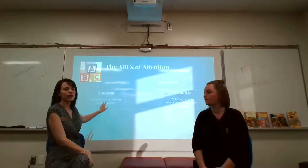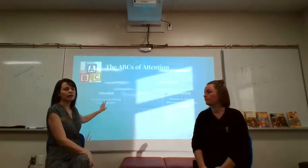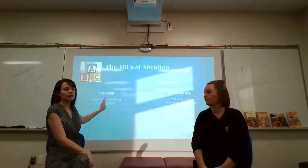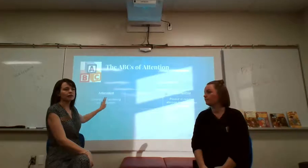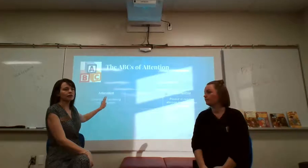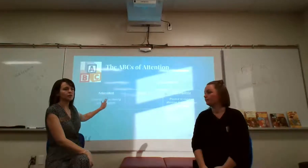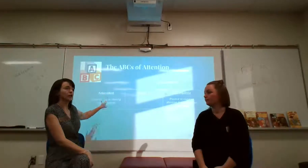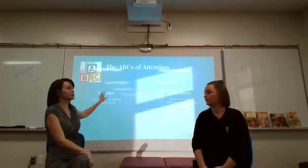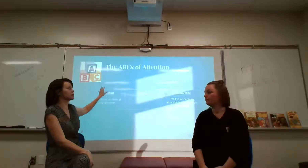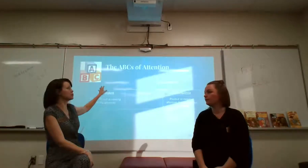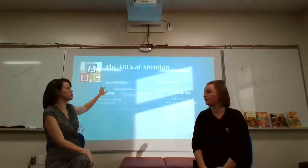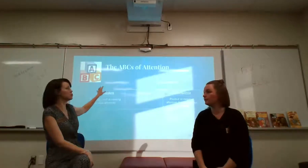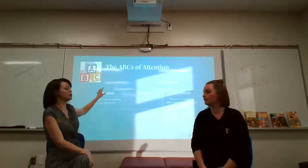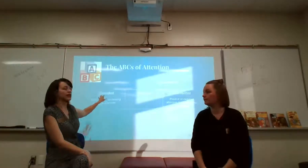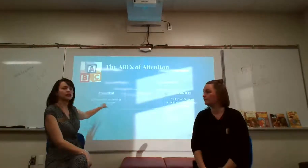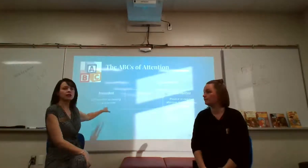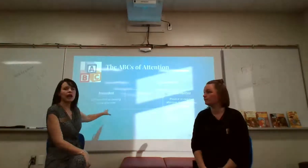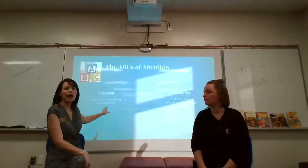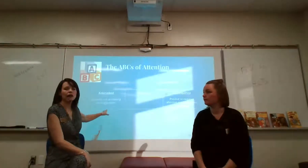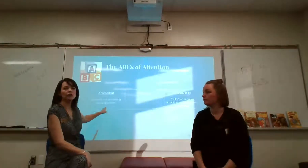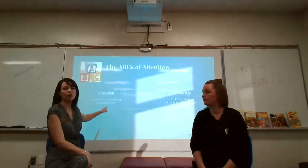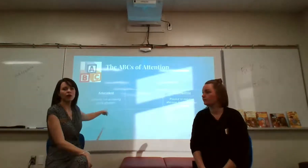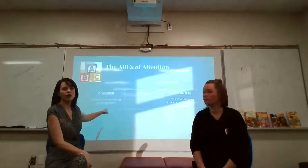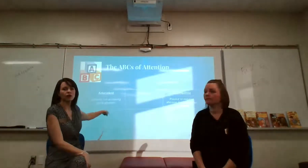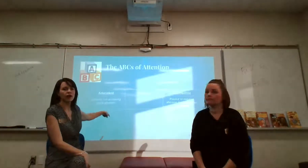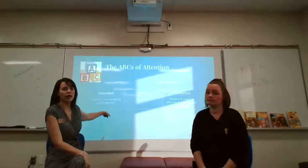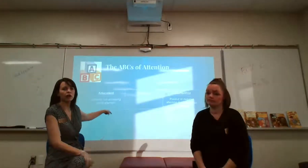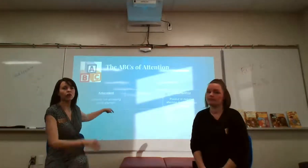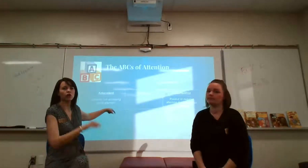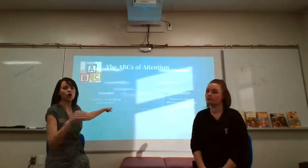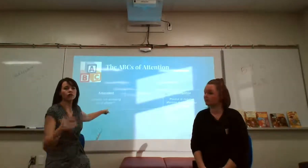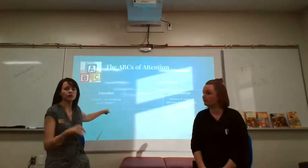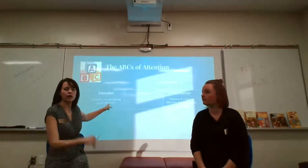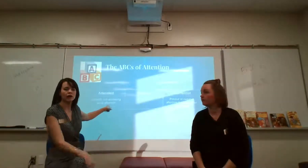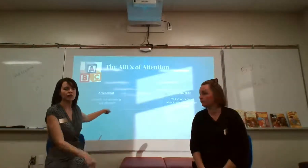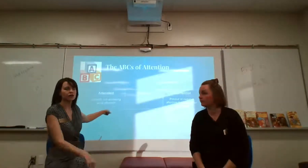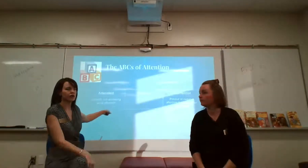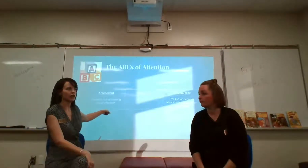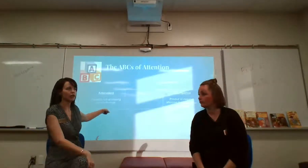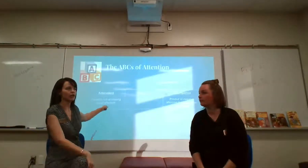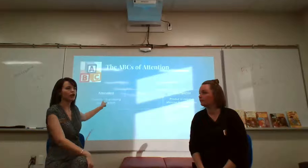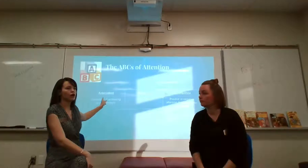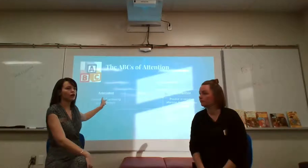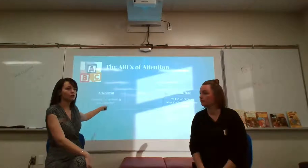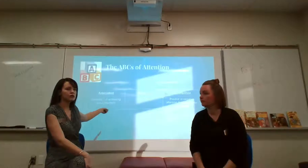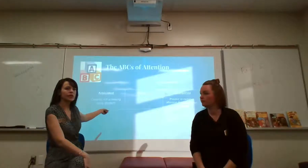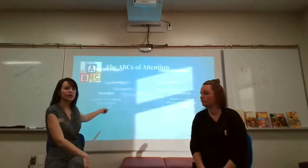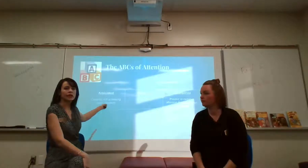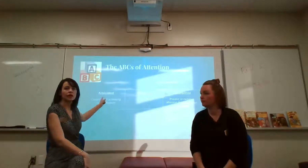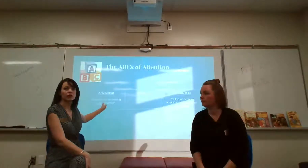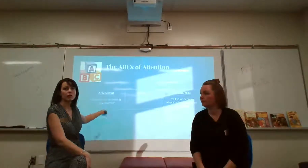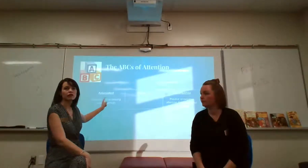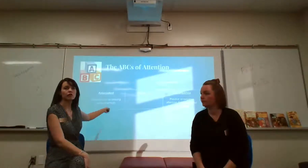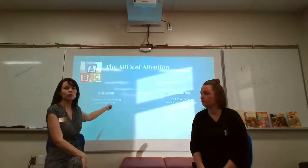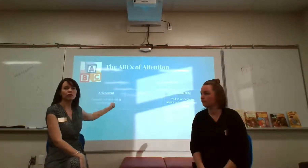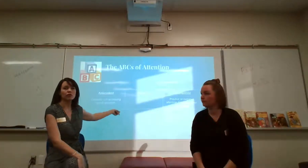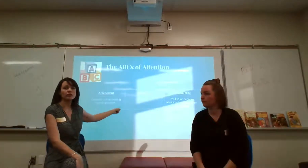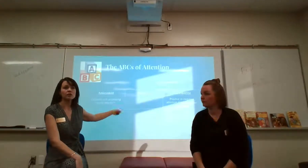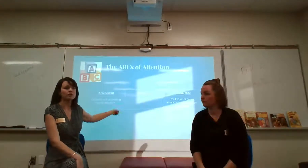that speak specifically to attention. How deprived are they overall of attention? If they're used to getting it 24/7, so some